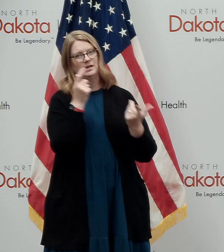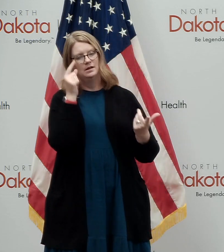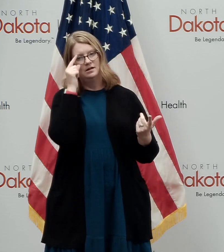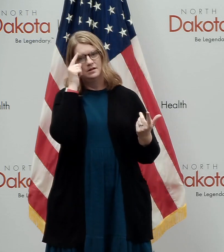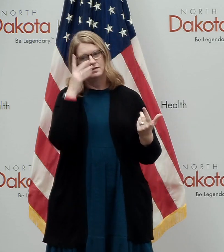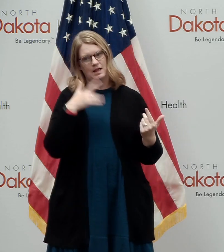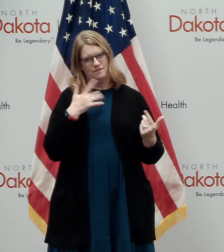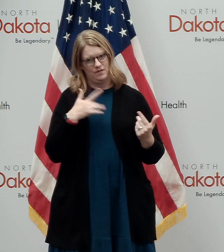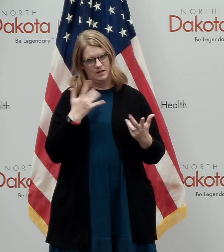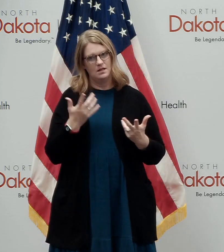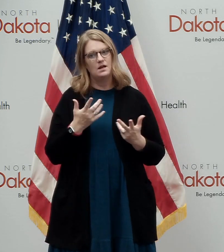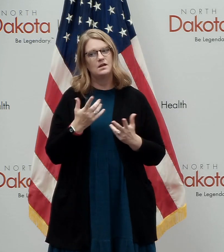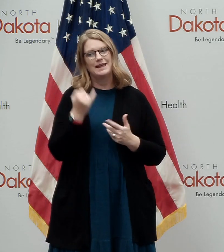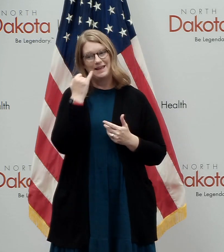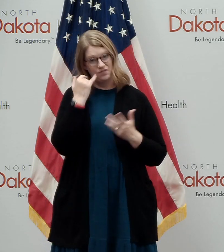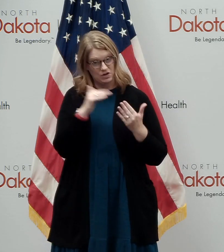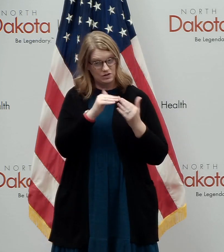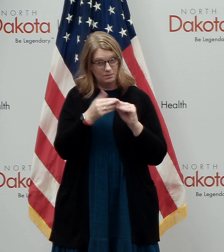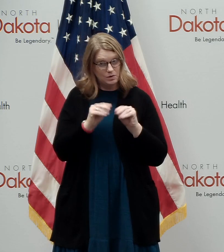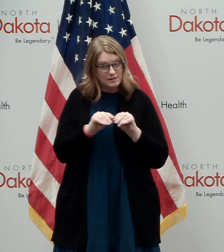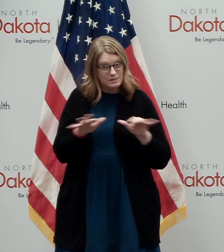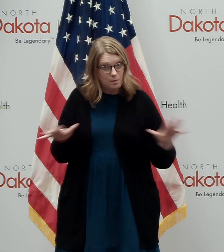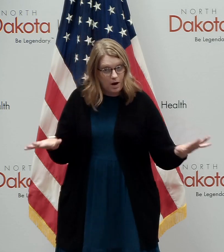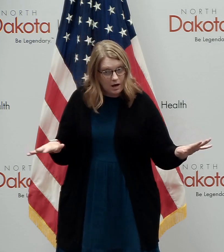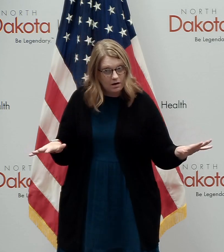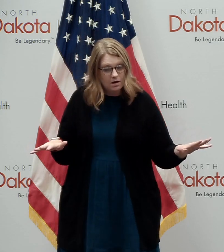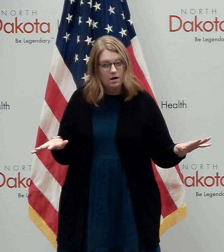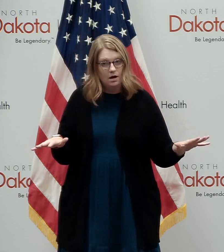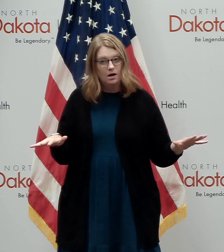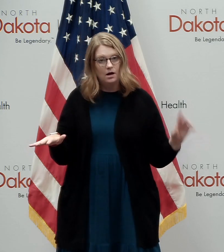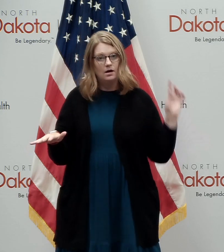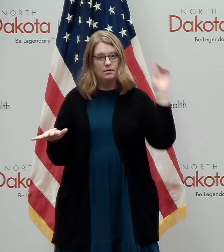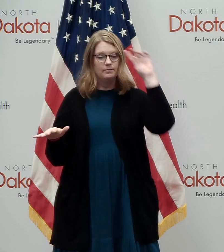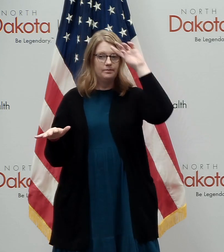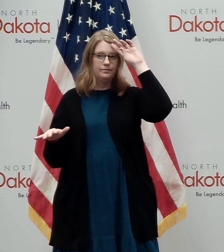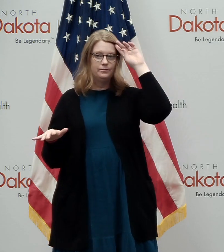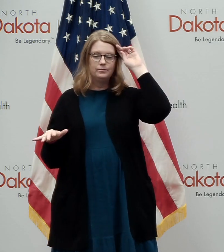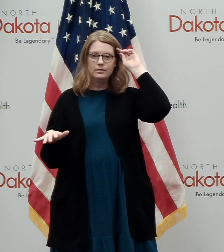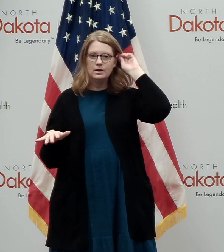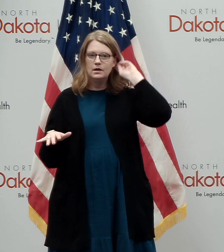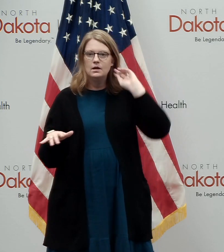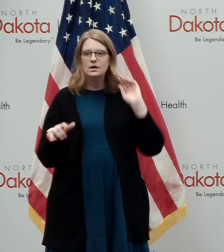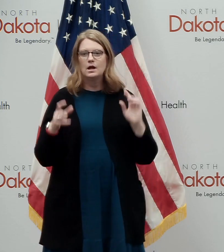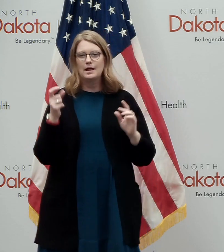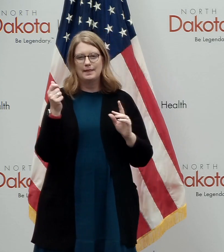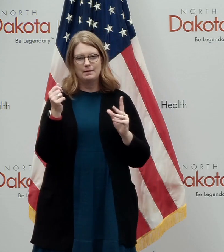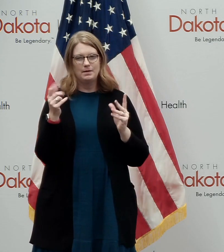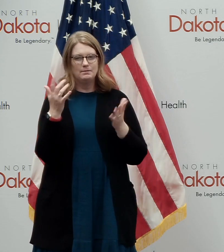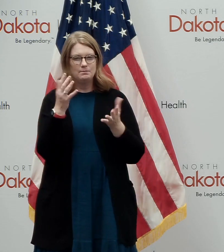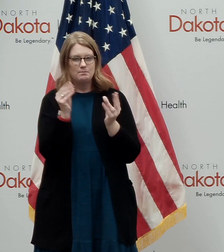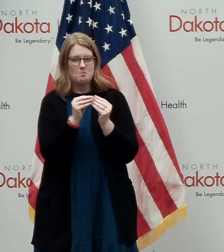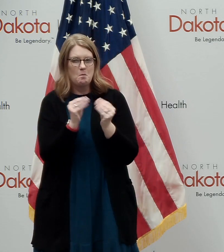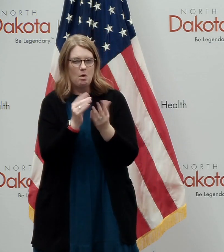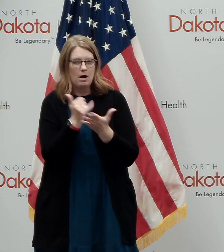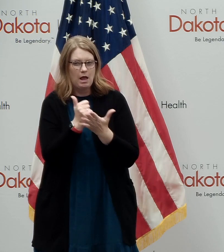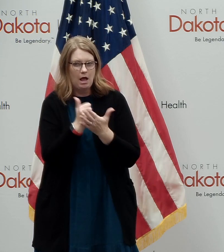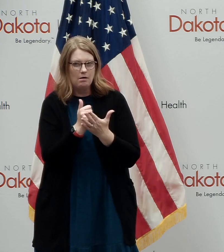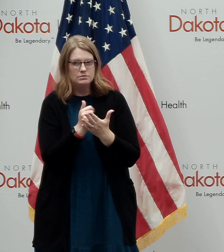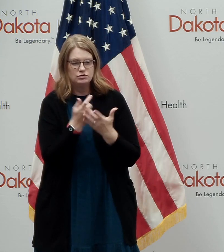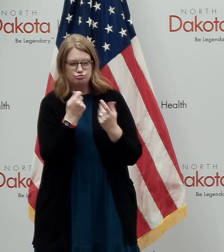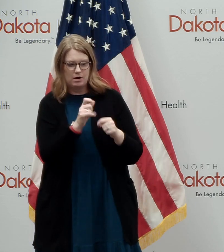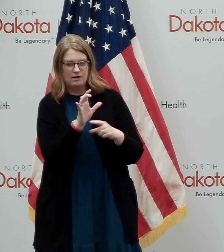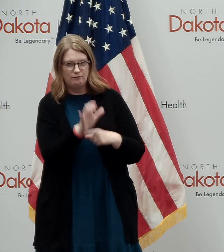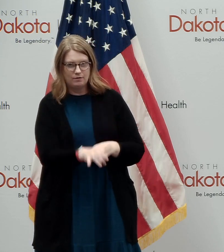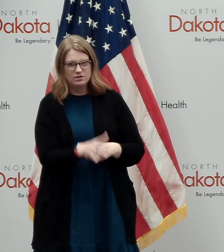They do think that in places where we have community spread that this could give them a little more clout, if you will, in terms of the enforceability, but in